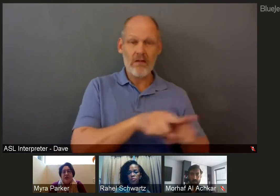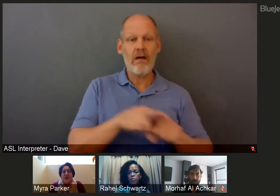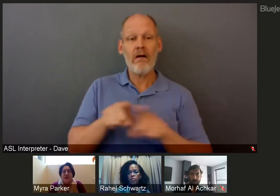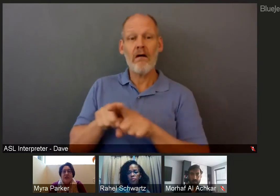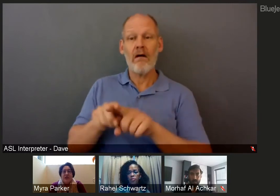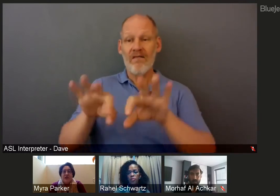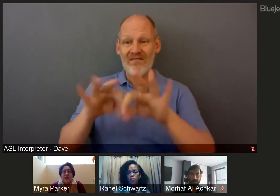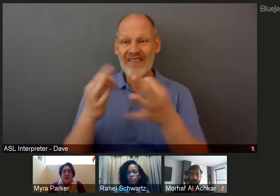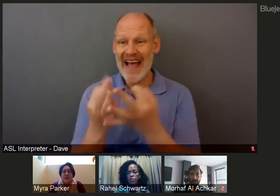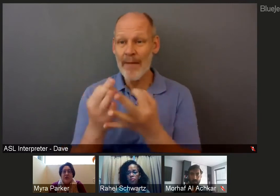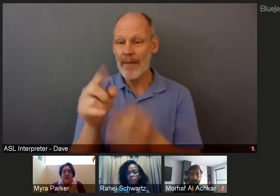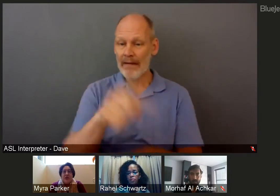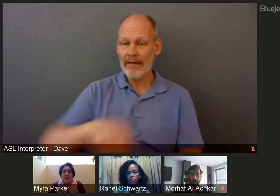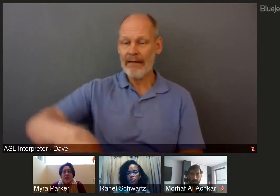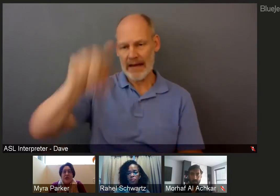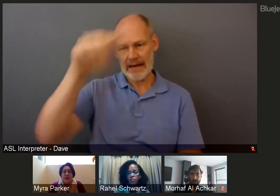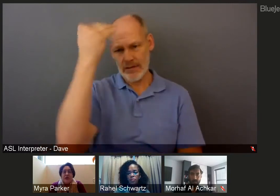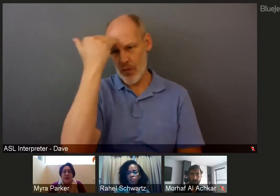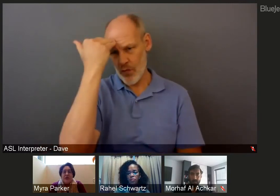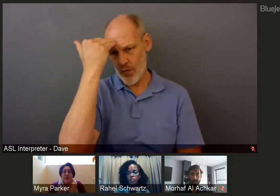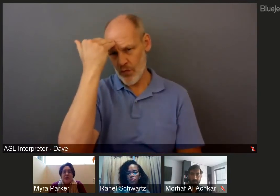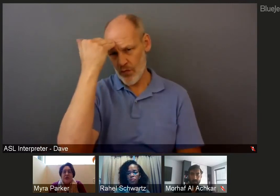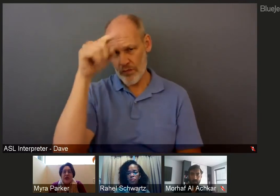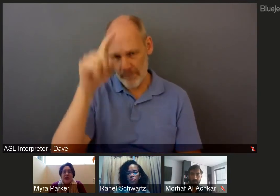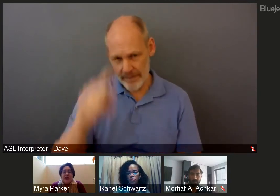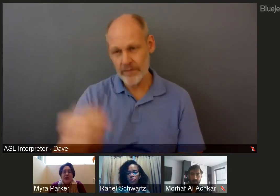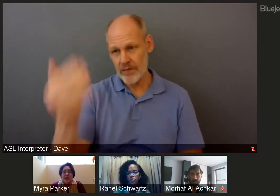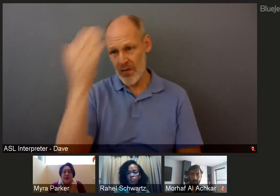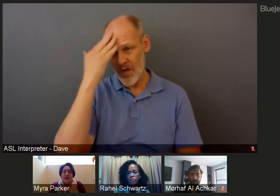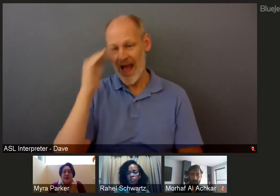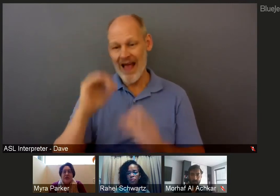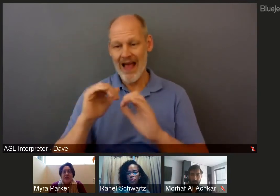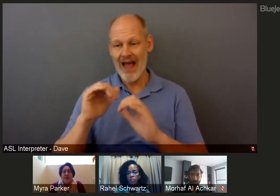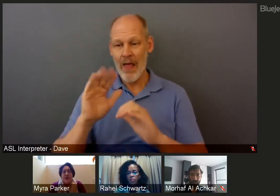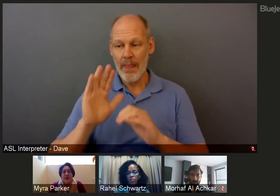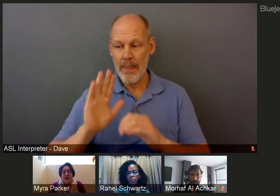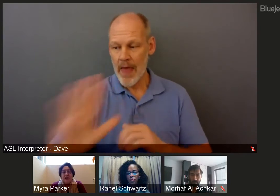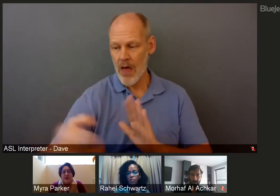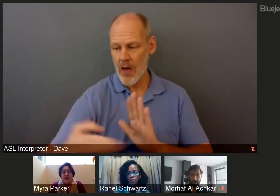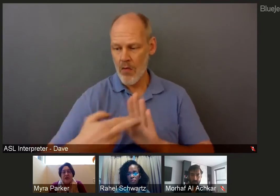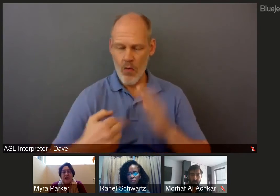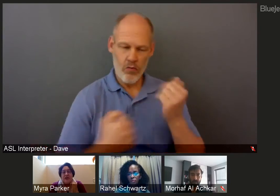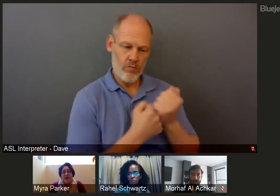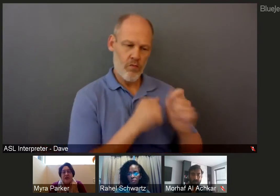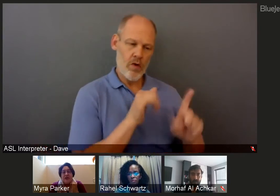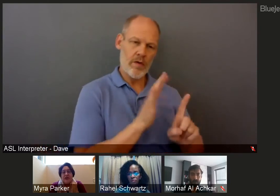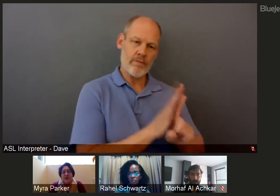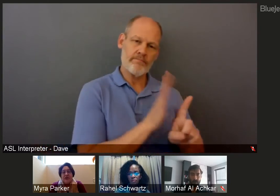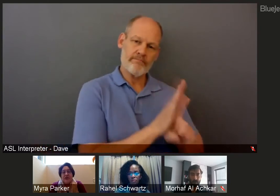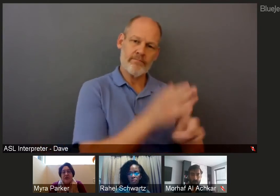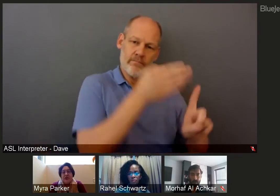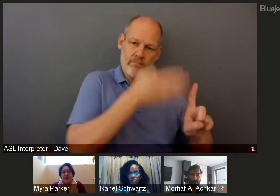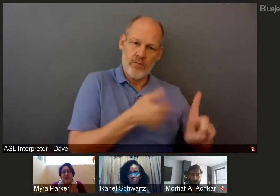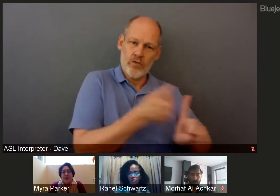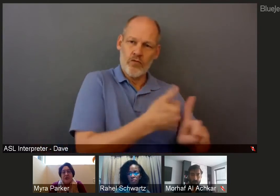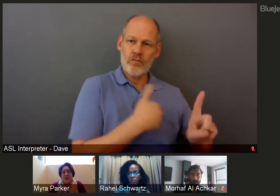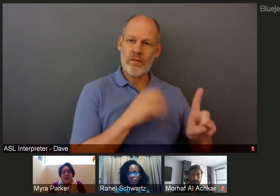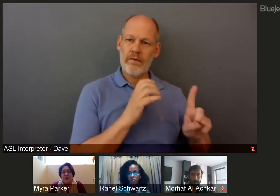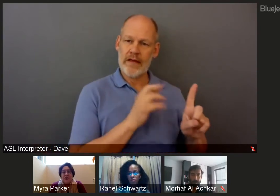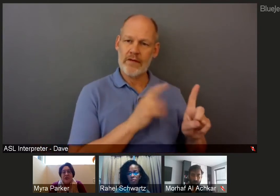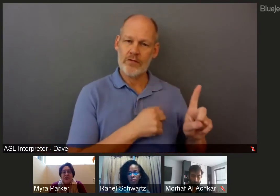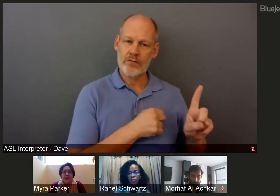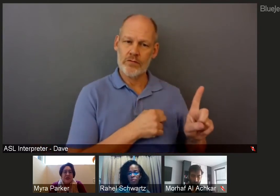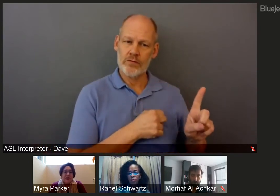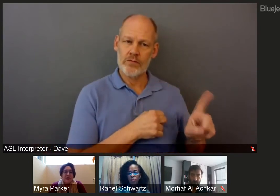understand what they can do to support an individual who has a diagnosis. And there's also roles